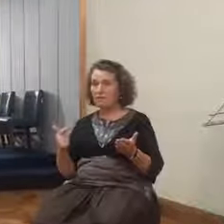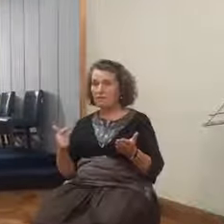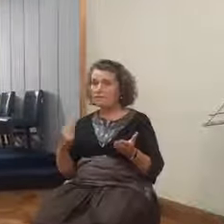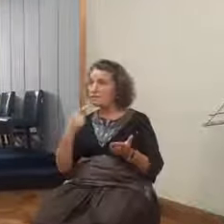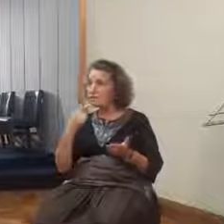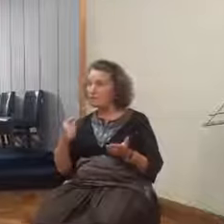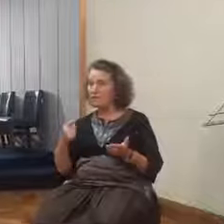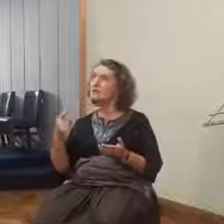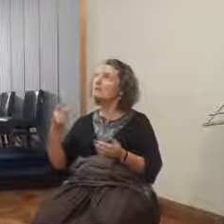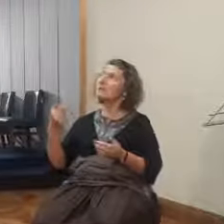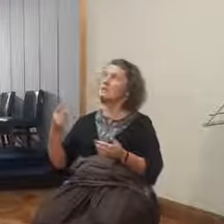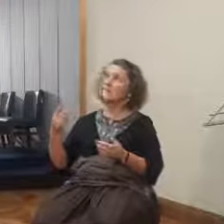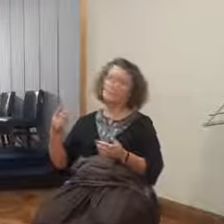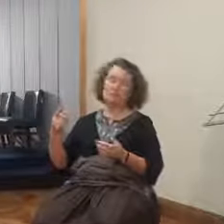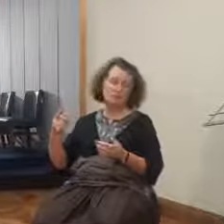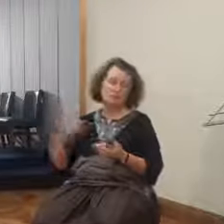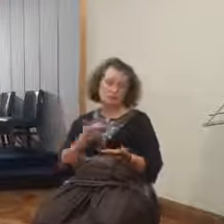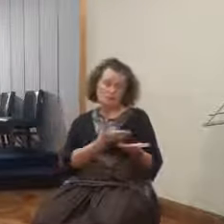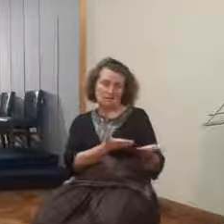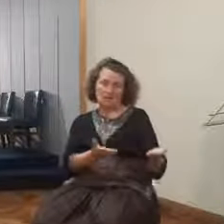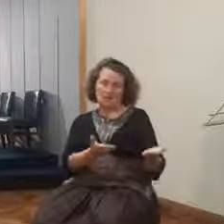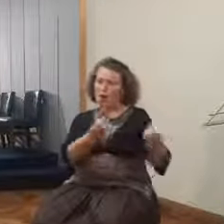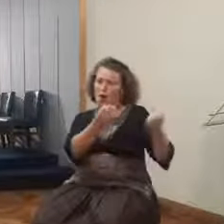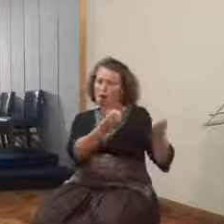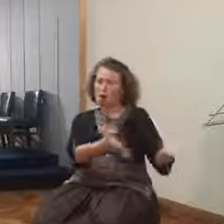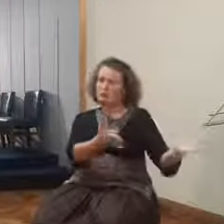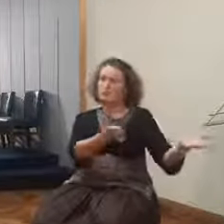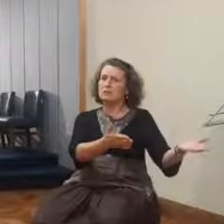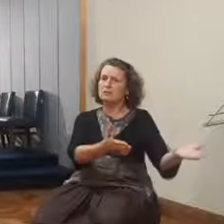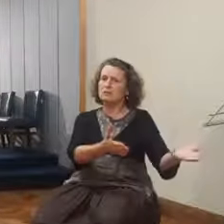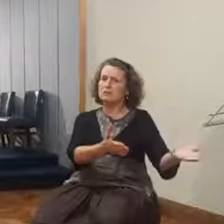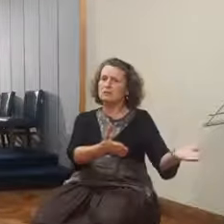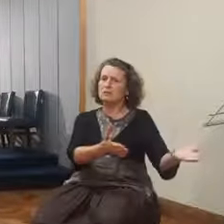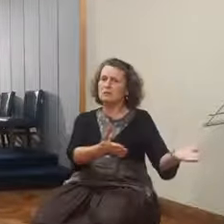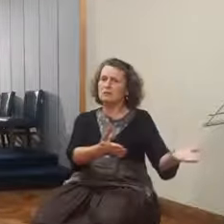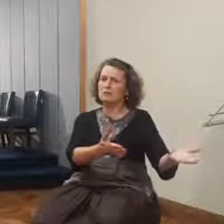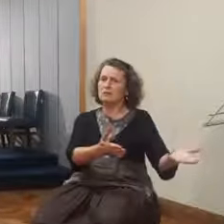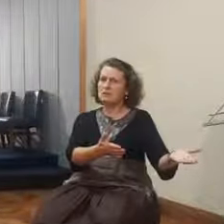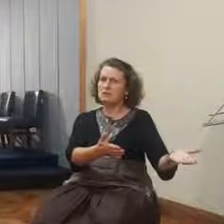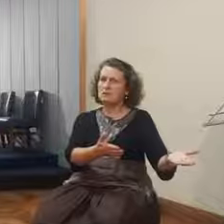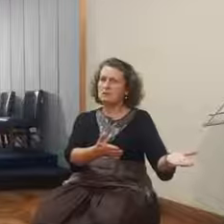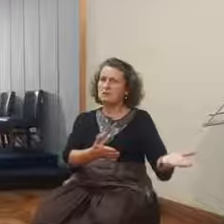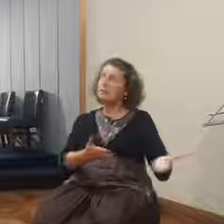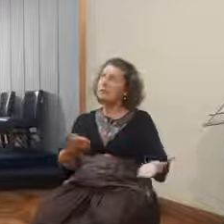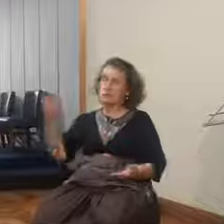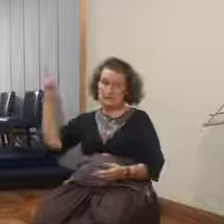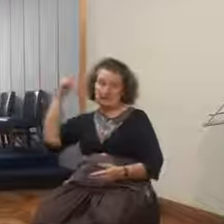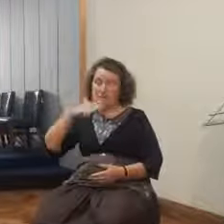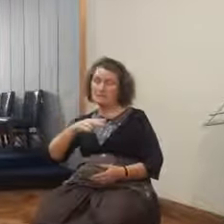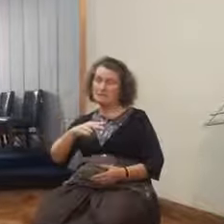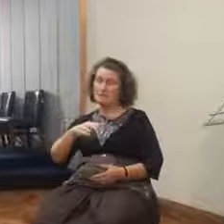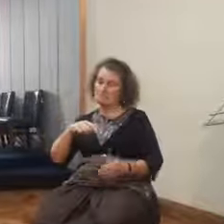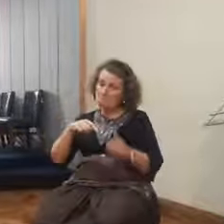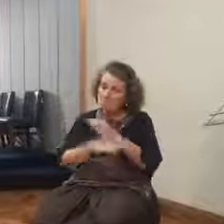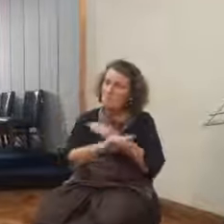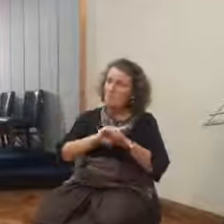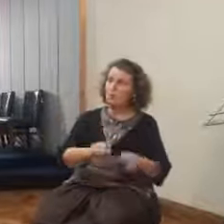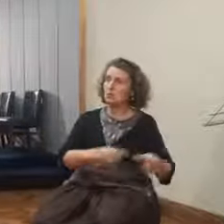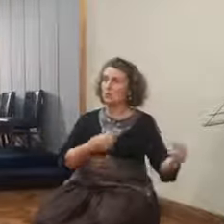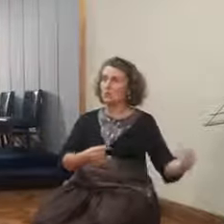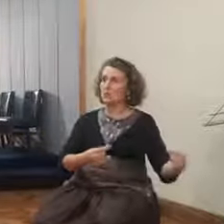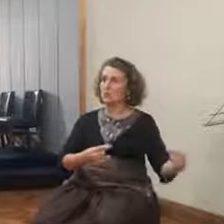the lost state of man, is overall a picture of inescapable judgment for sin, were it not for the